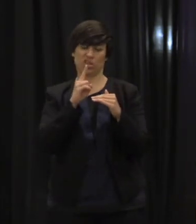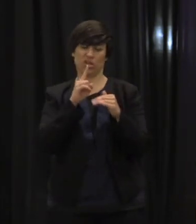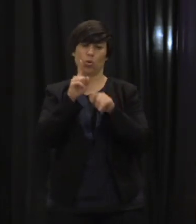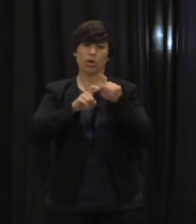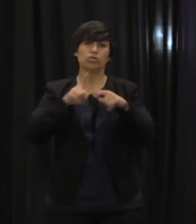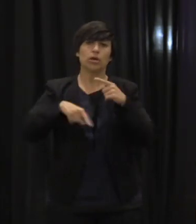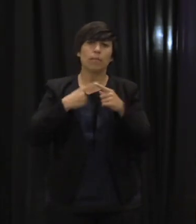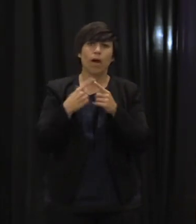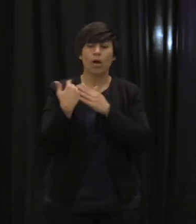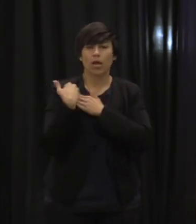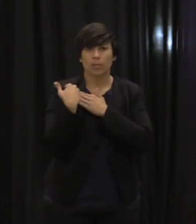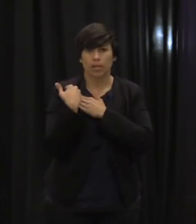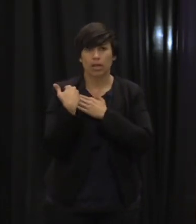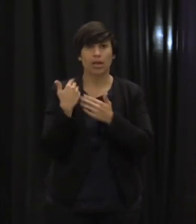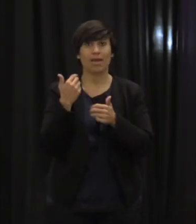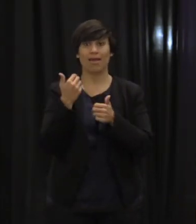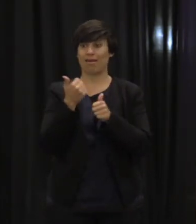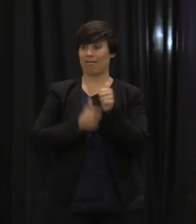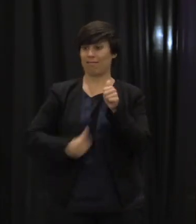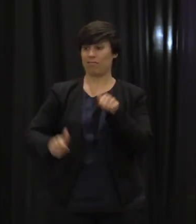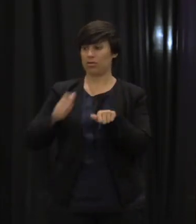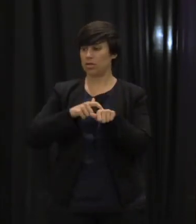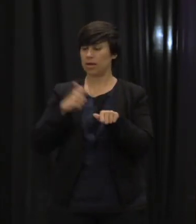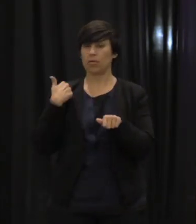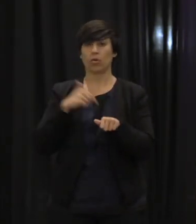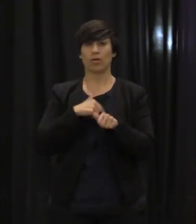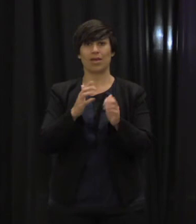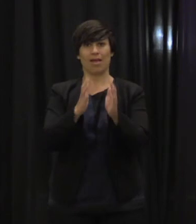about accountability. Every time we ask for